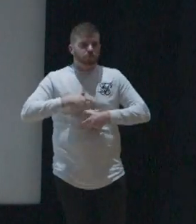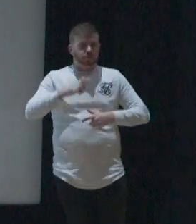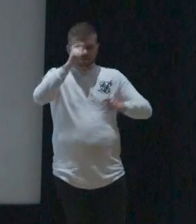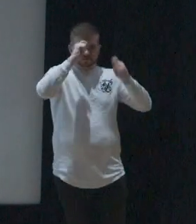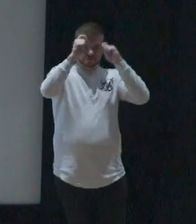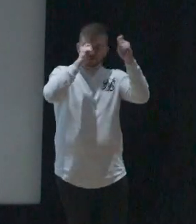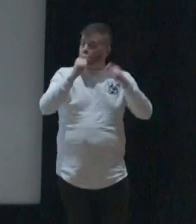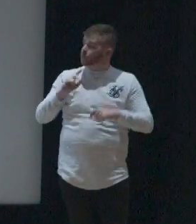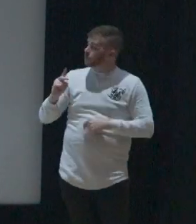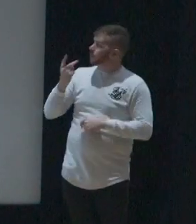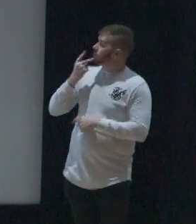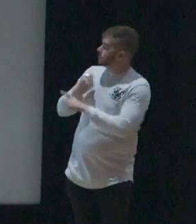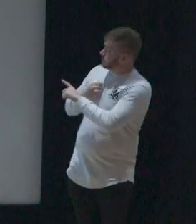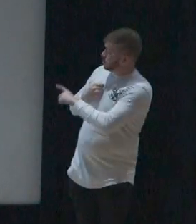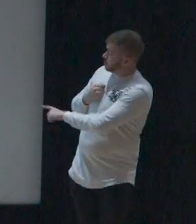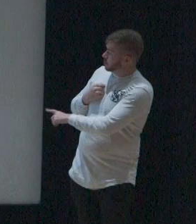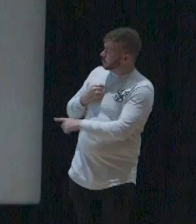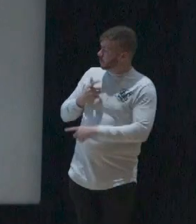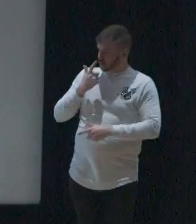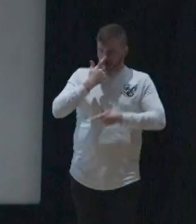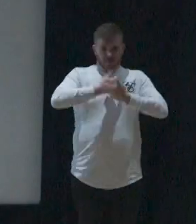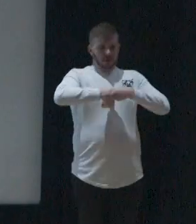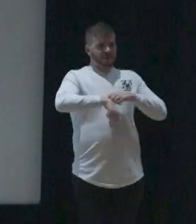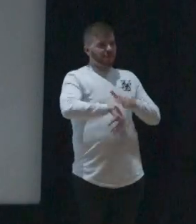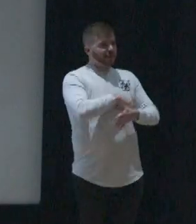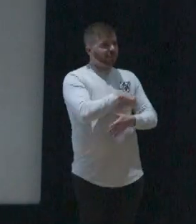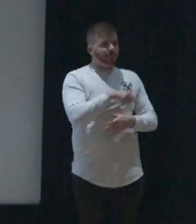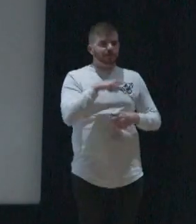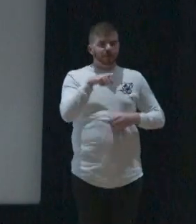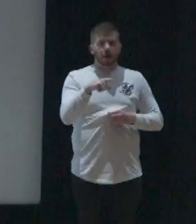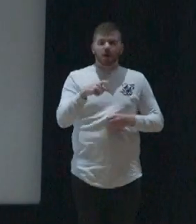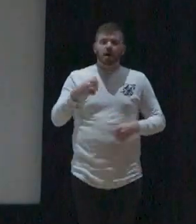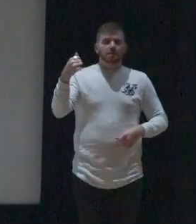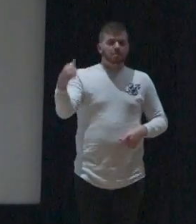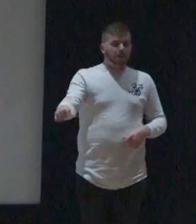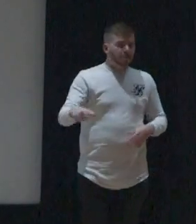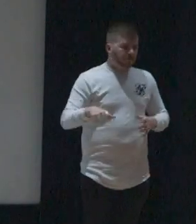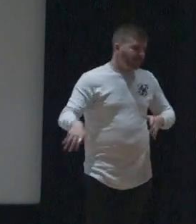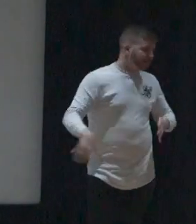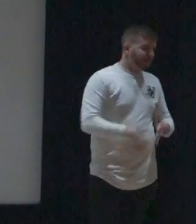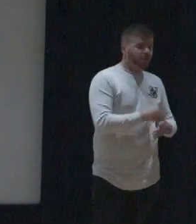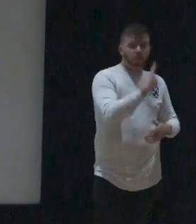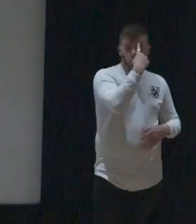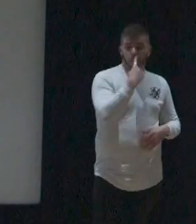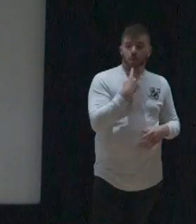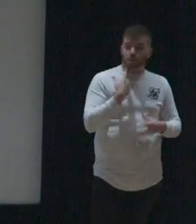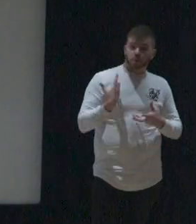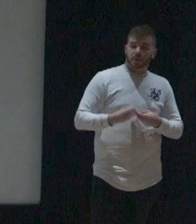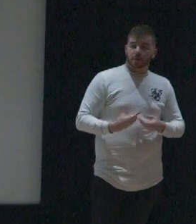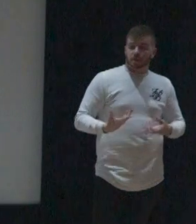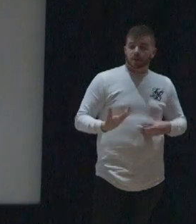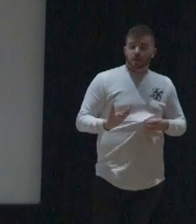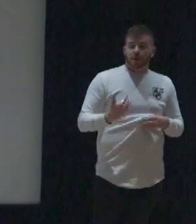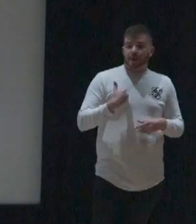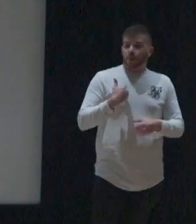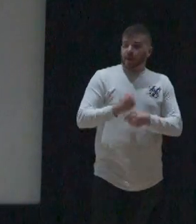over there, she says, am I turning thief? And then she decides that she will have the horse and she steals it. So since